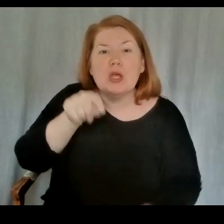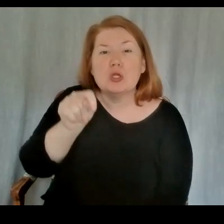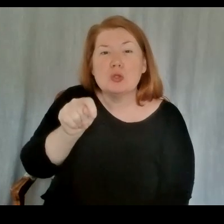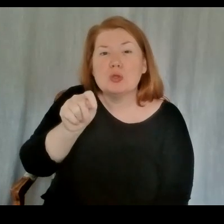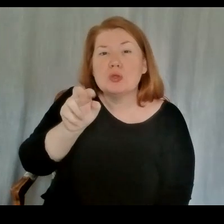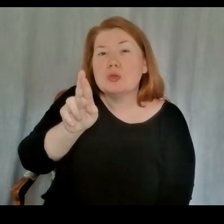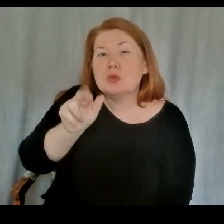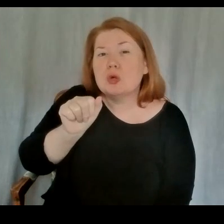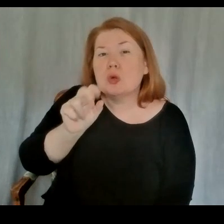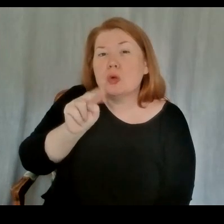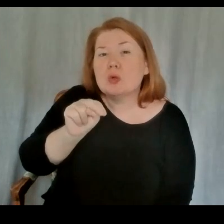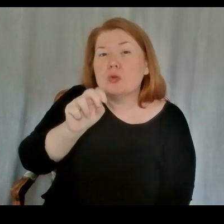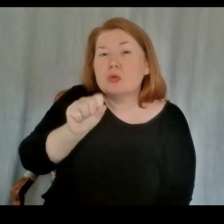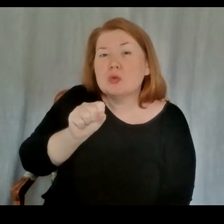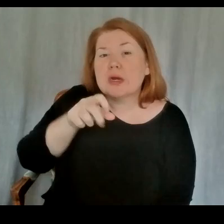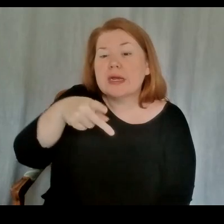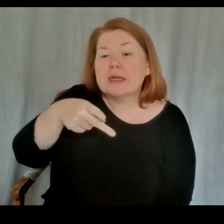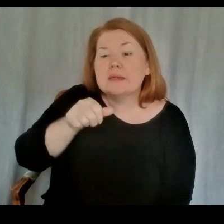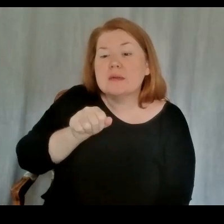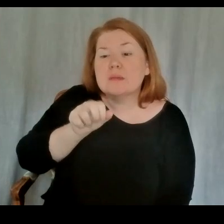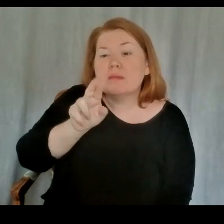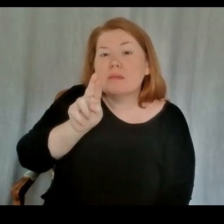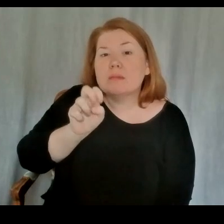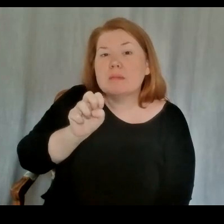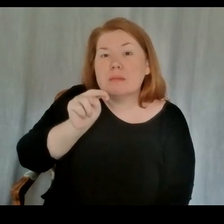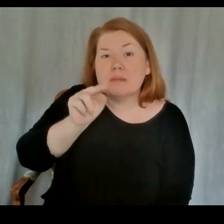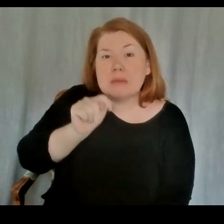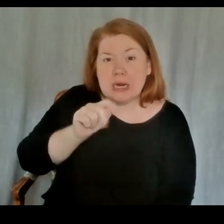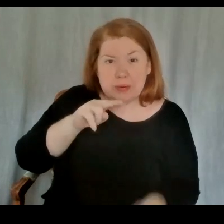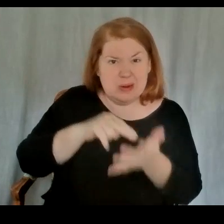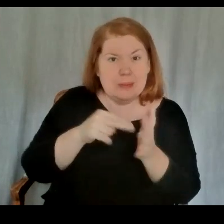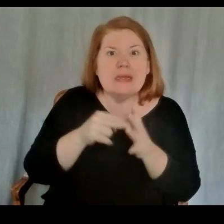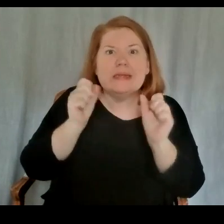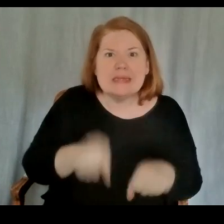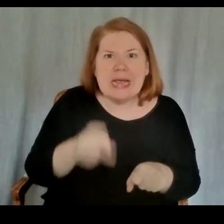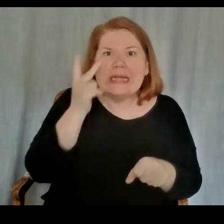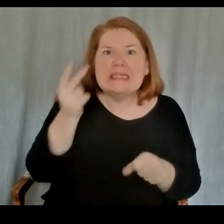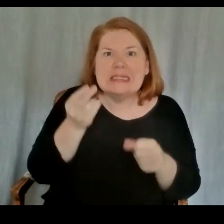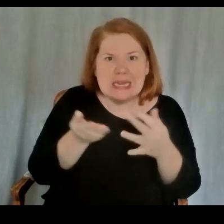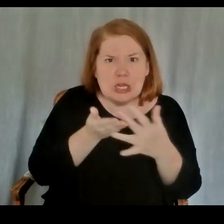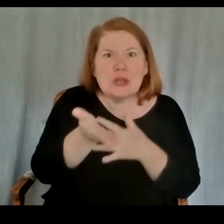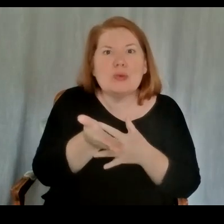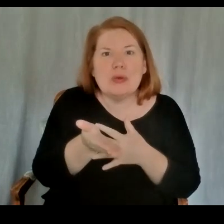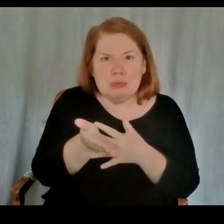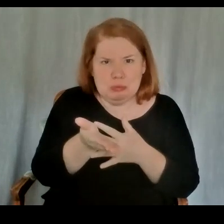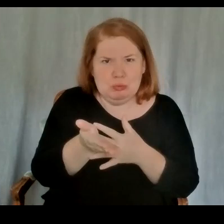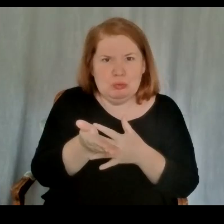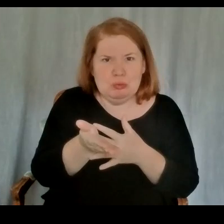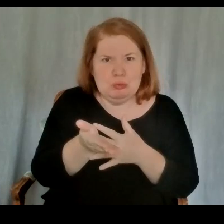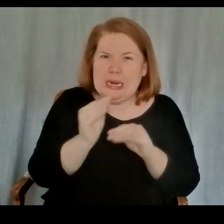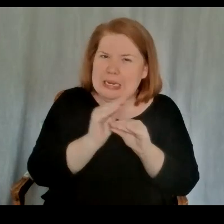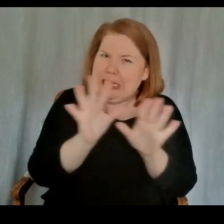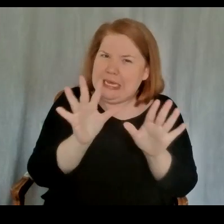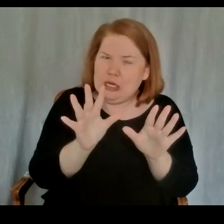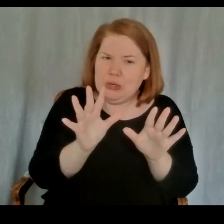means clear. It means you can see through them. So they fly using wings you can see through. You can see them a little bit better here.